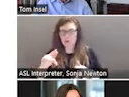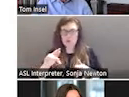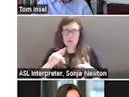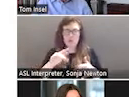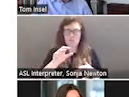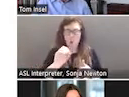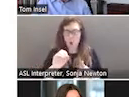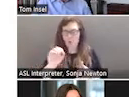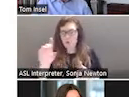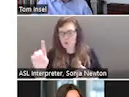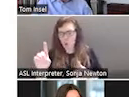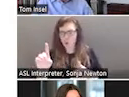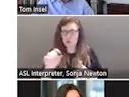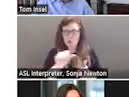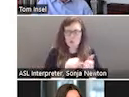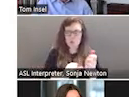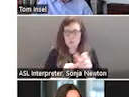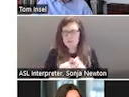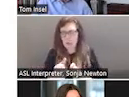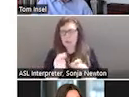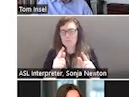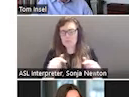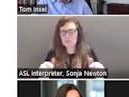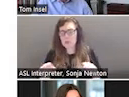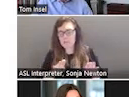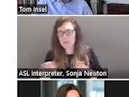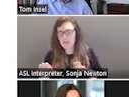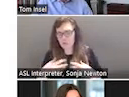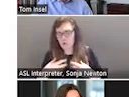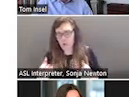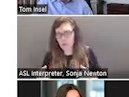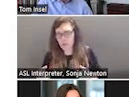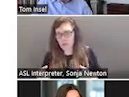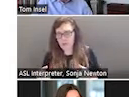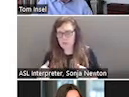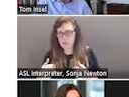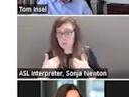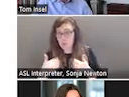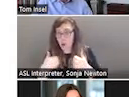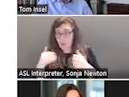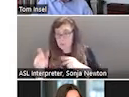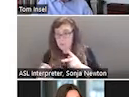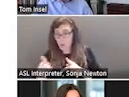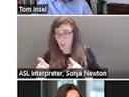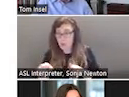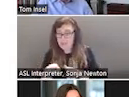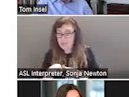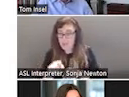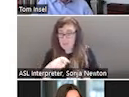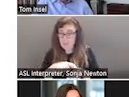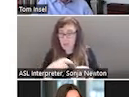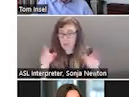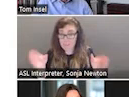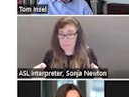as many people to behavioral health issues as to COVID, young people in the same time frame. This is